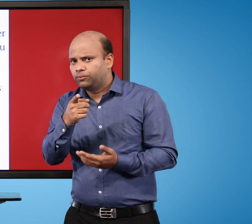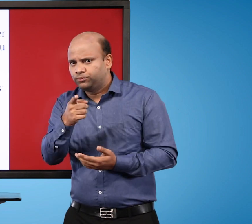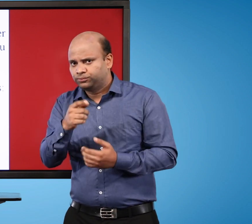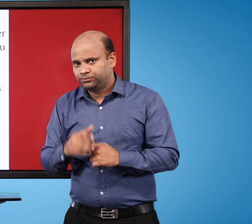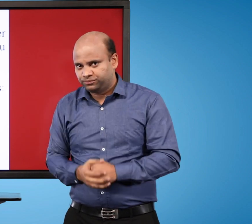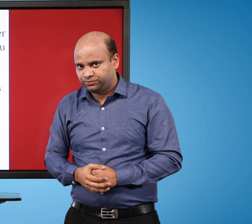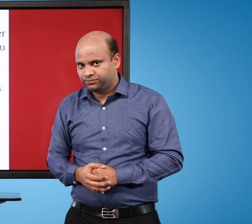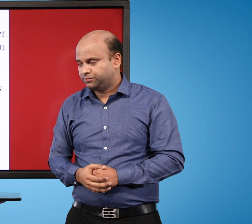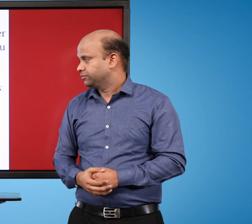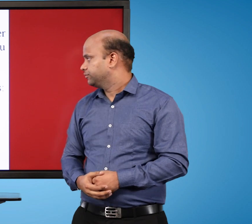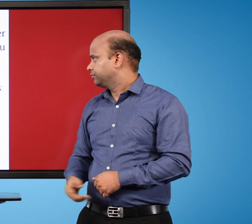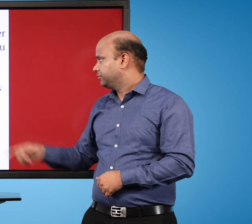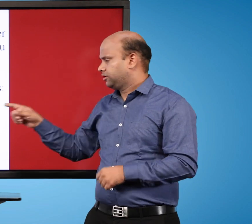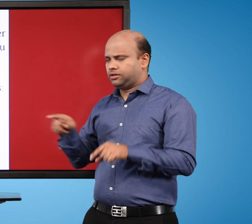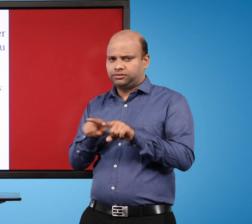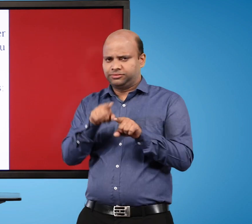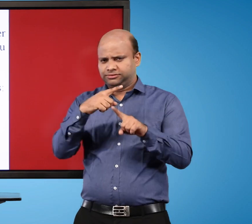be like this.